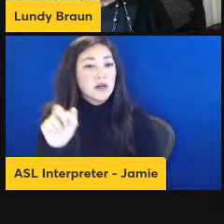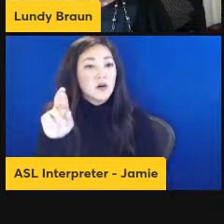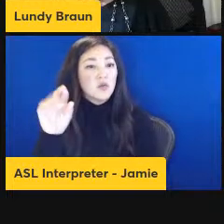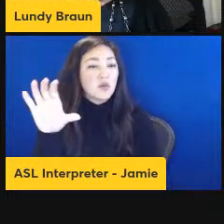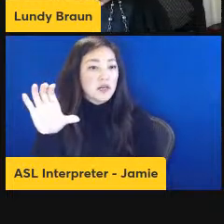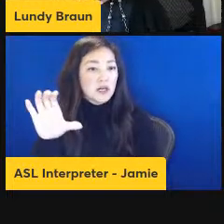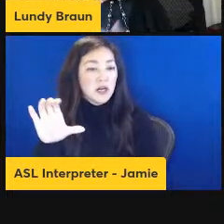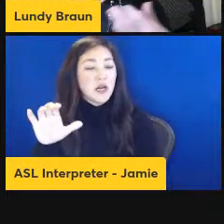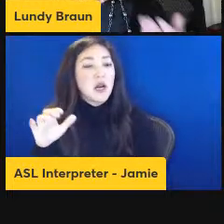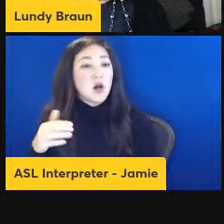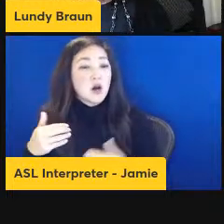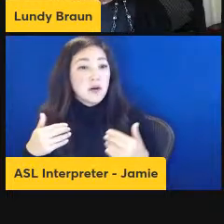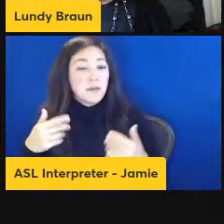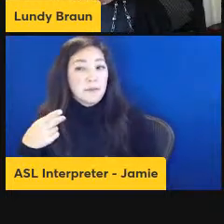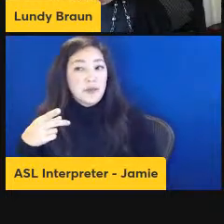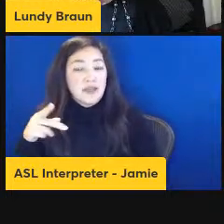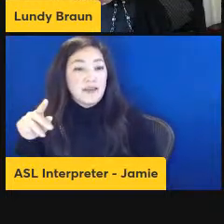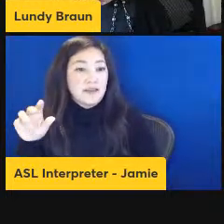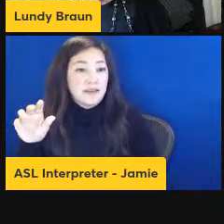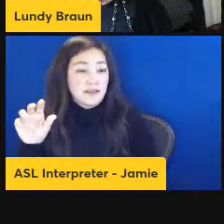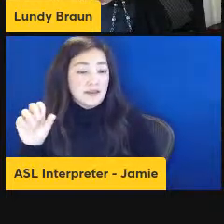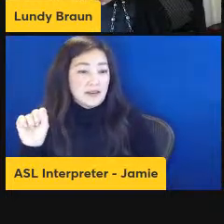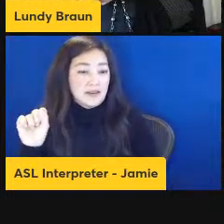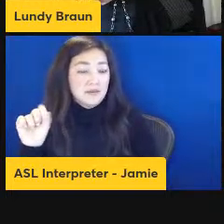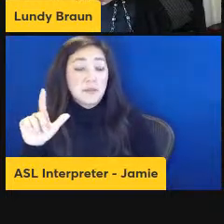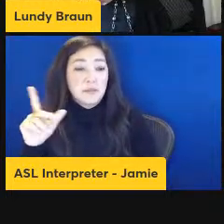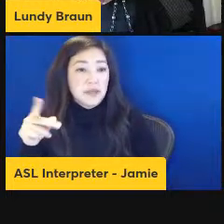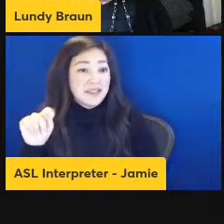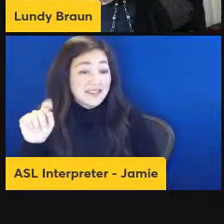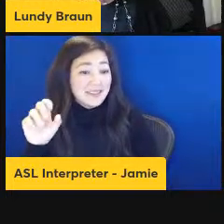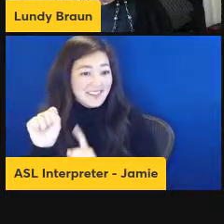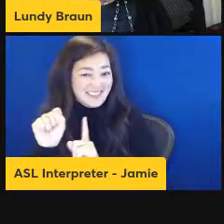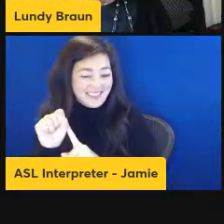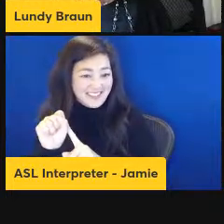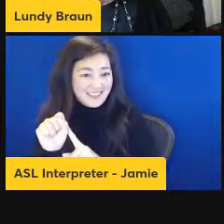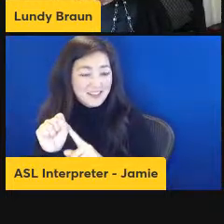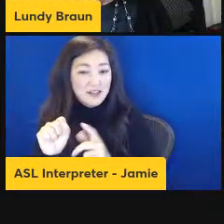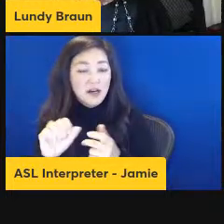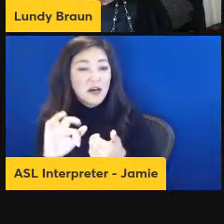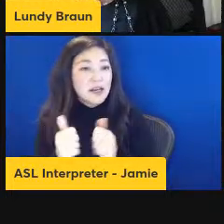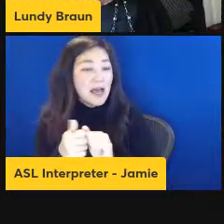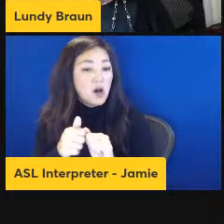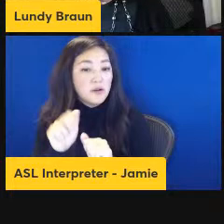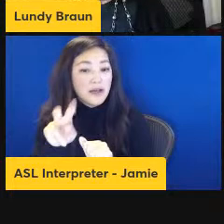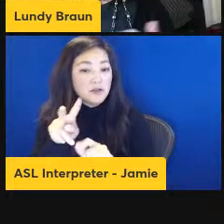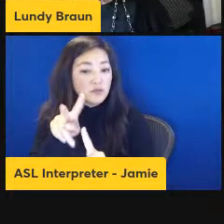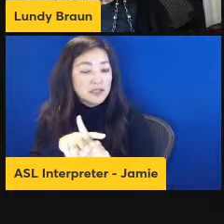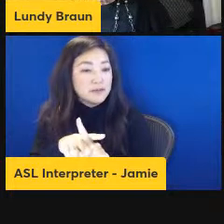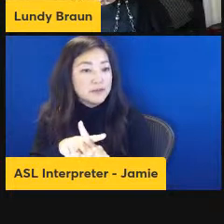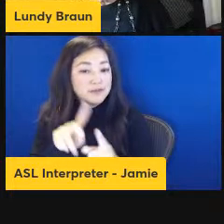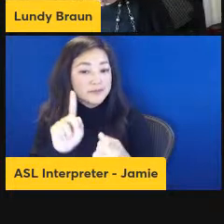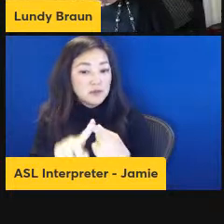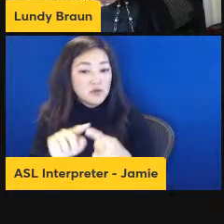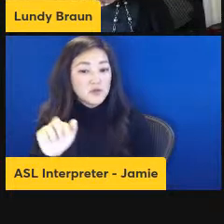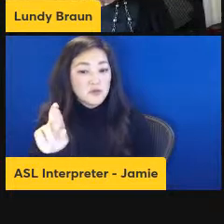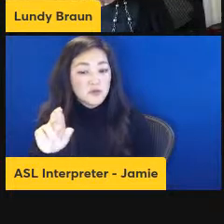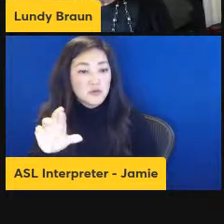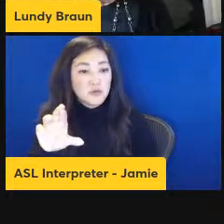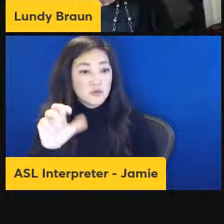pulmonary function tests in the broader context of recent work on racism in medicine. And this is a